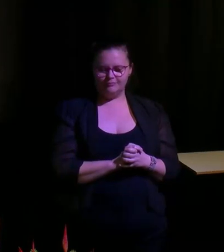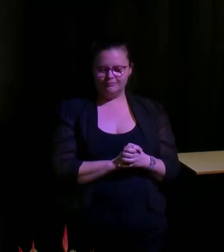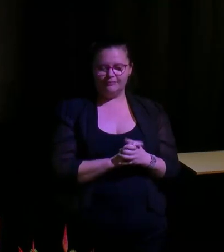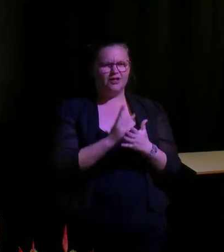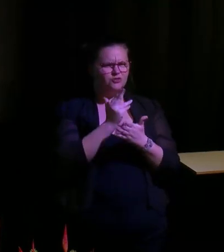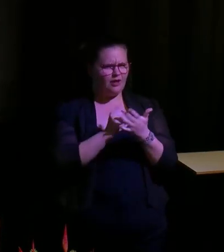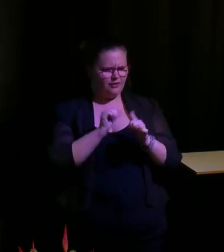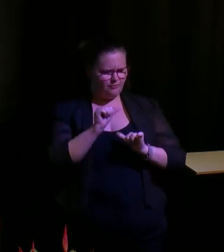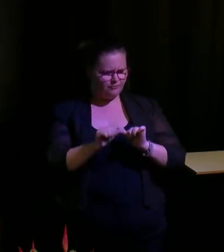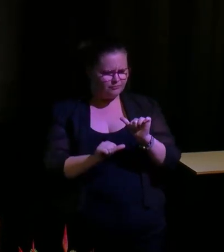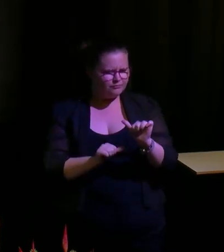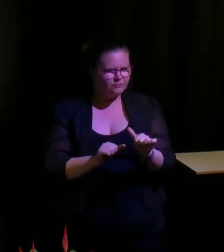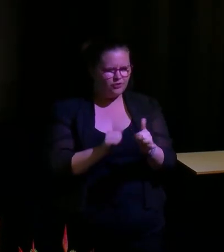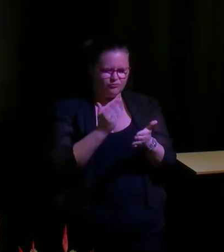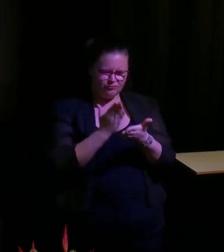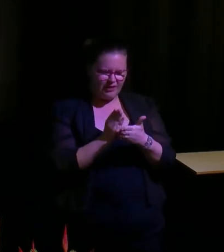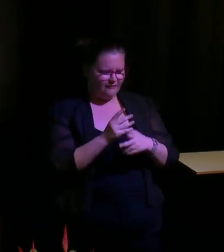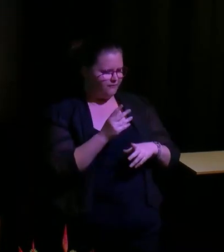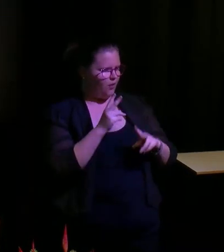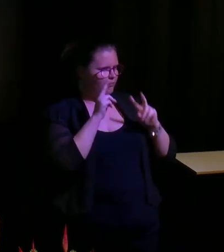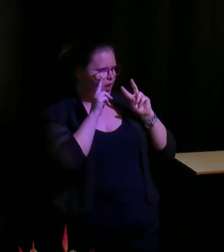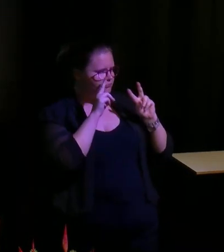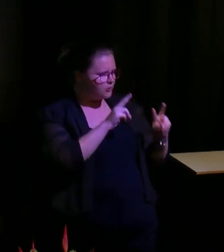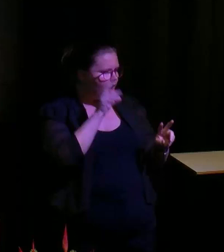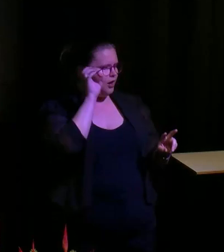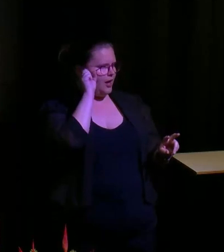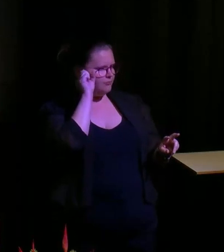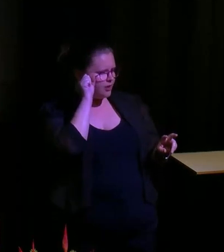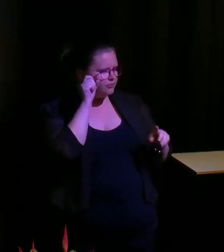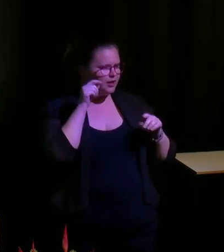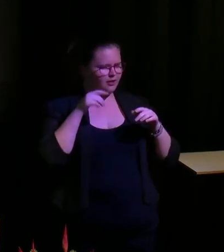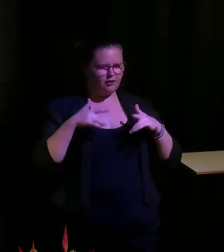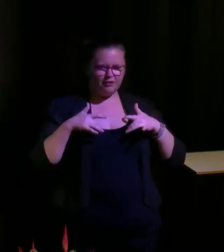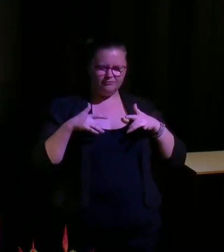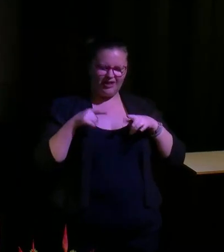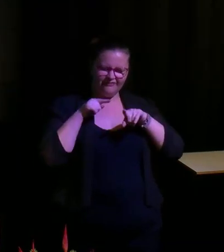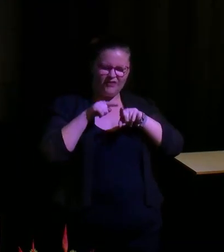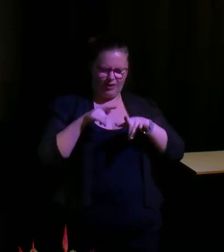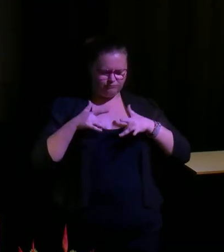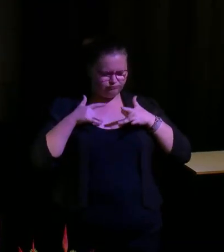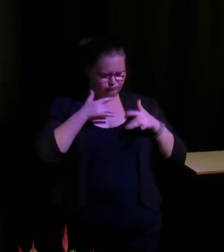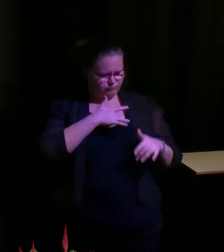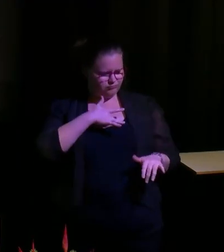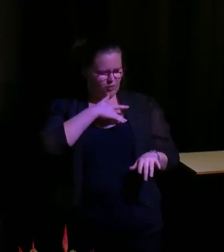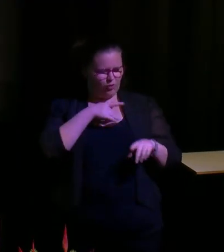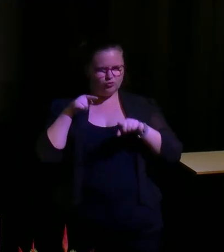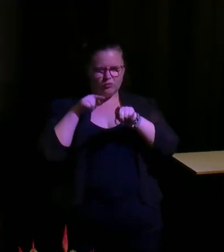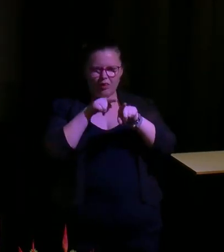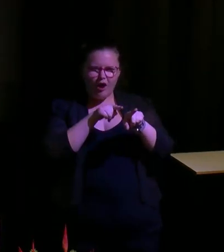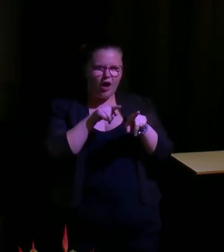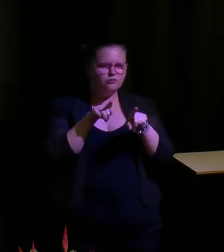evolves by working from sight and memory, revealing Indigenous histories, following lines of emotional and physical topography that centre